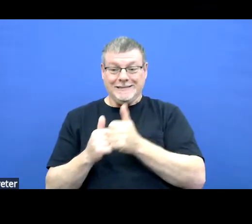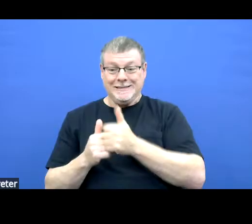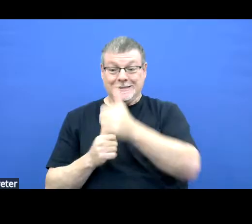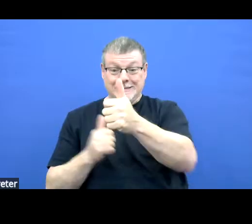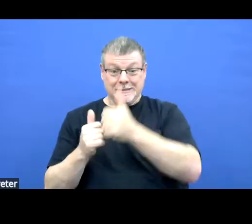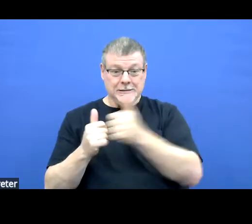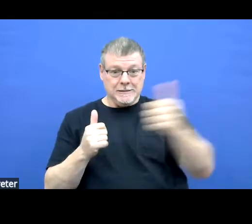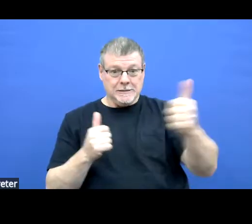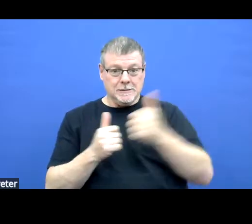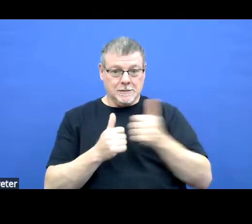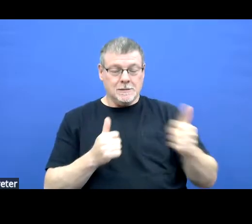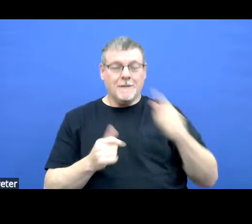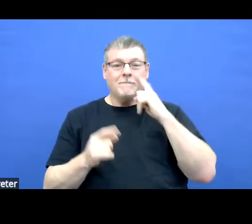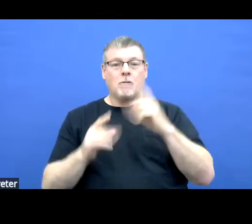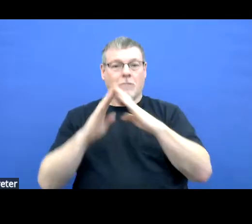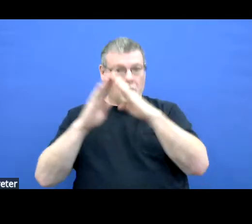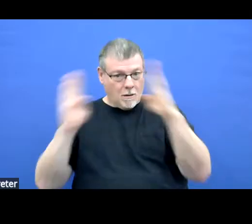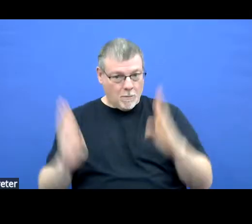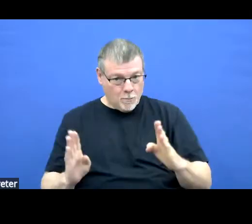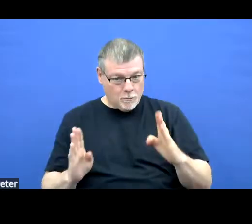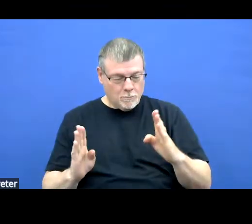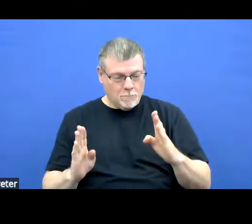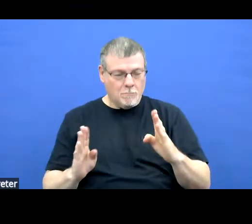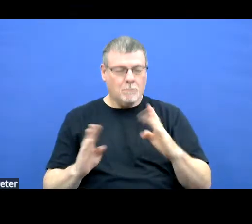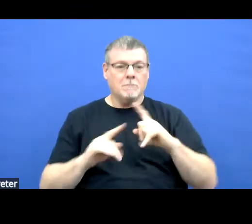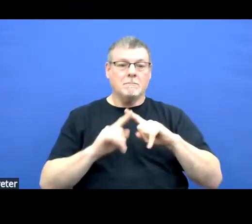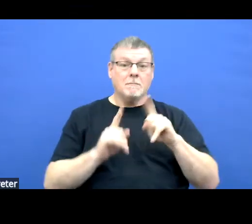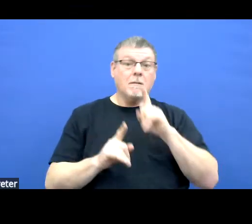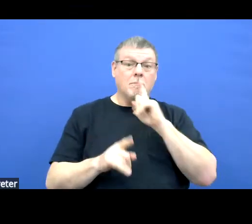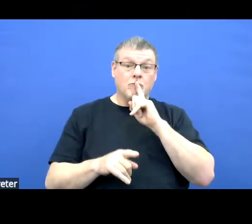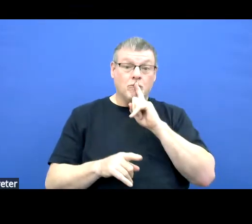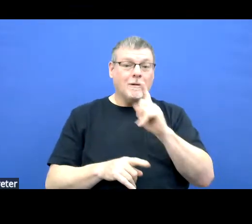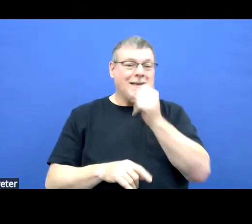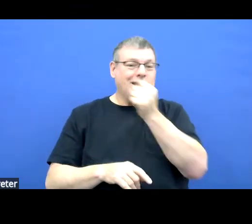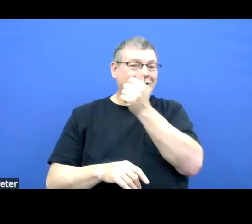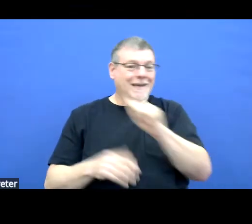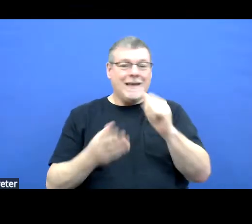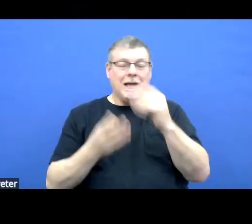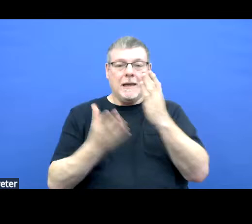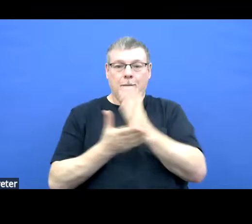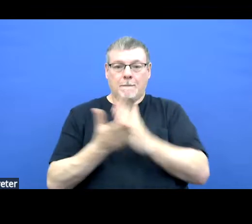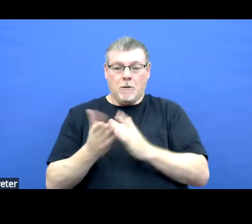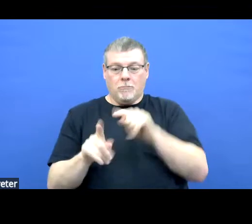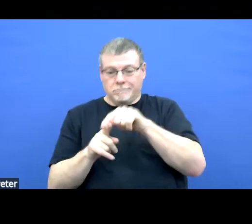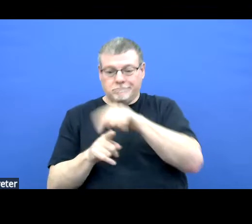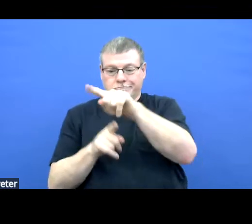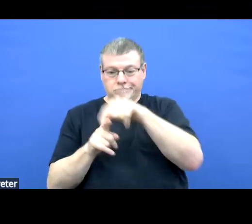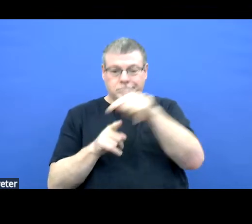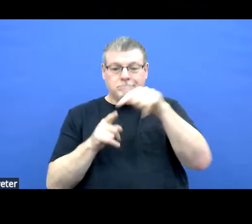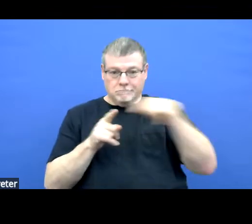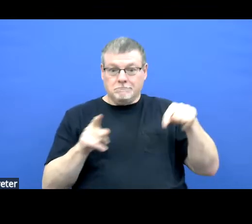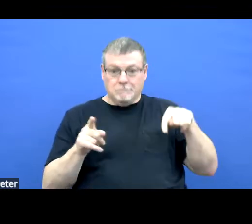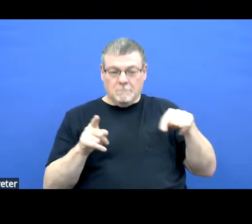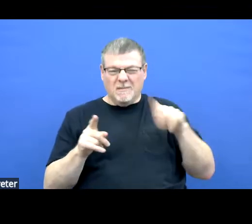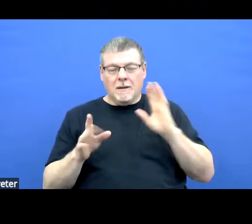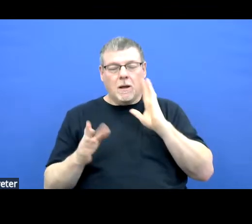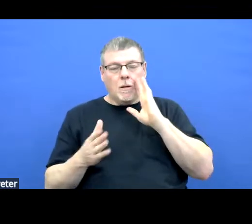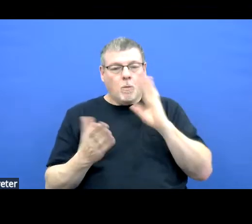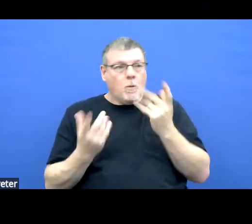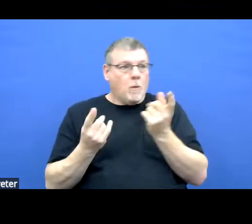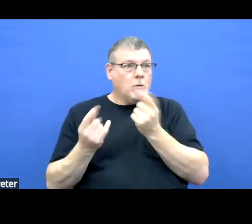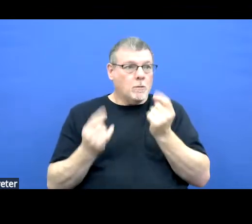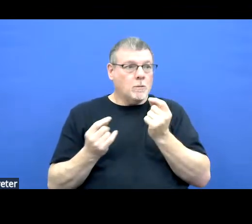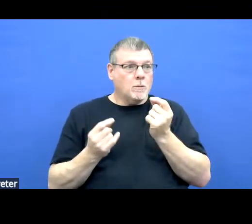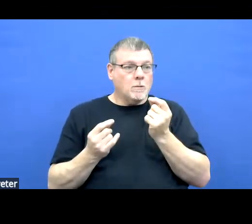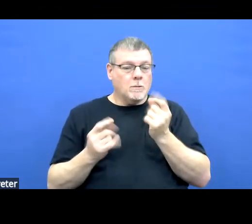gave you before were to the actual houses. Right. But it's actually, if it touches any part of that property in that radius. But what we'll do is, maybe what we'll